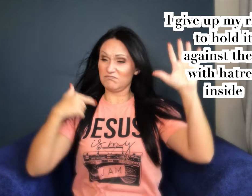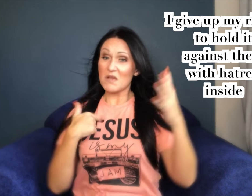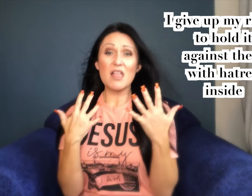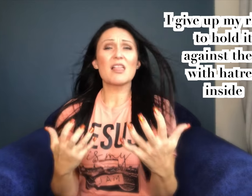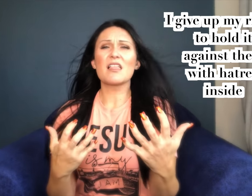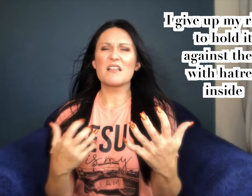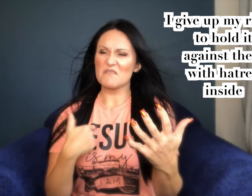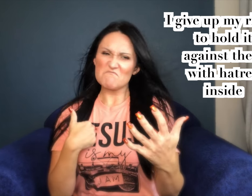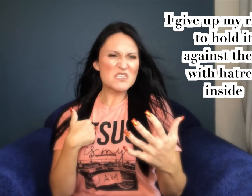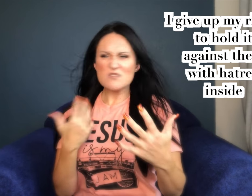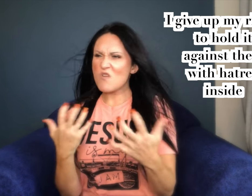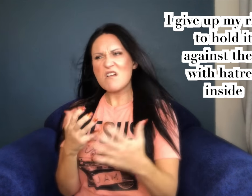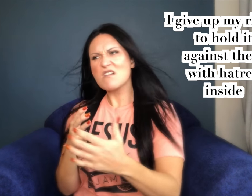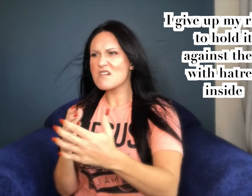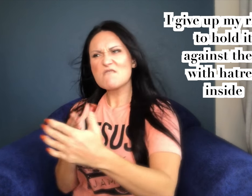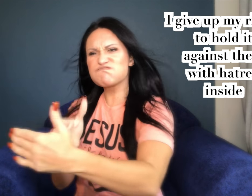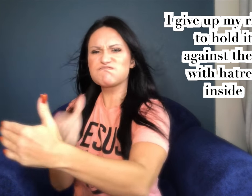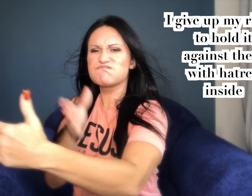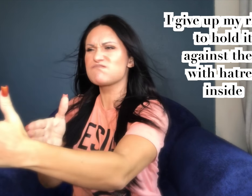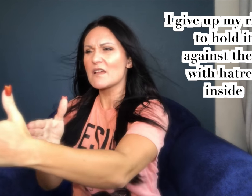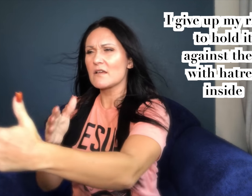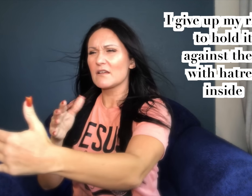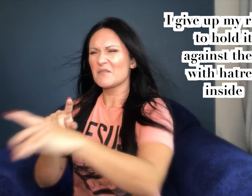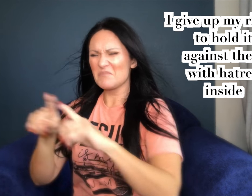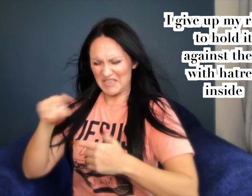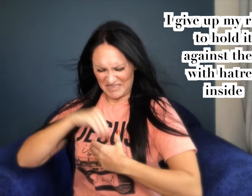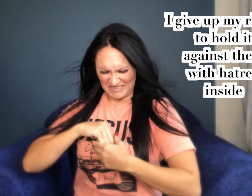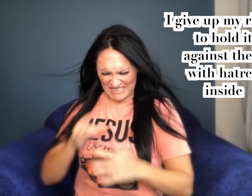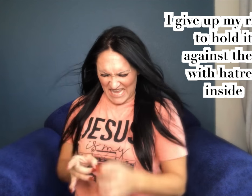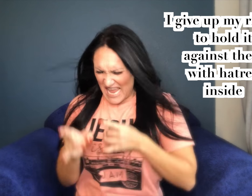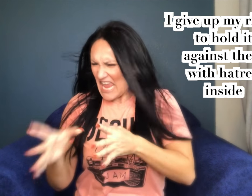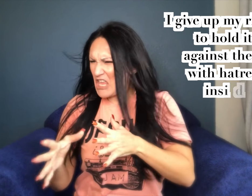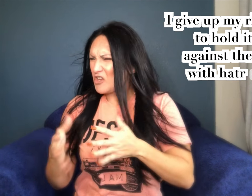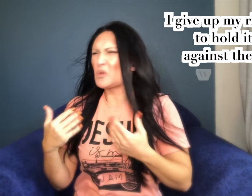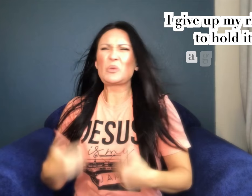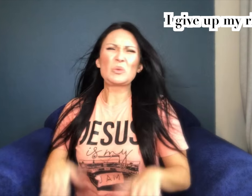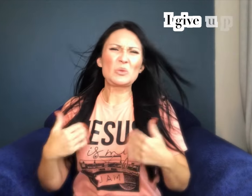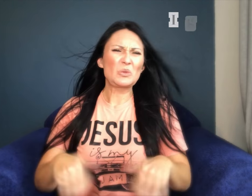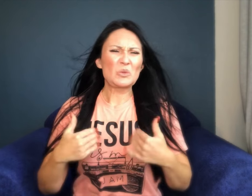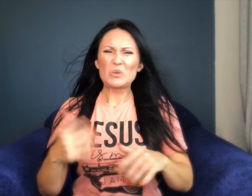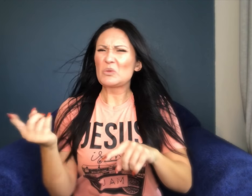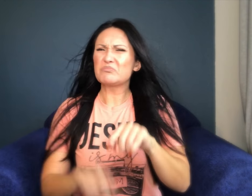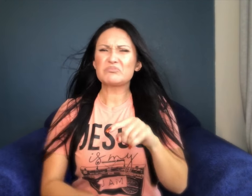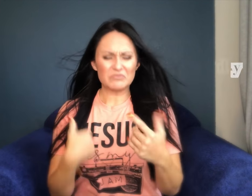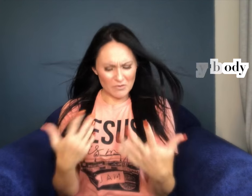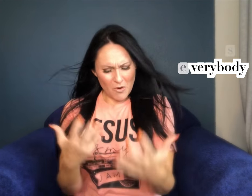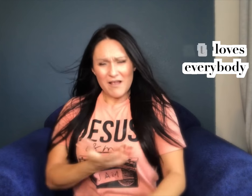my rights to hold it against them with hatred inside. Want a heart